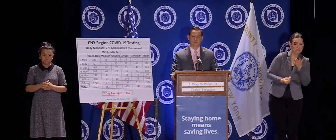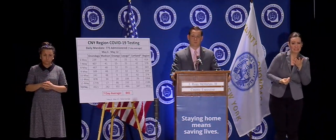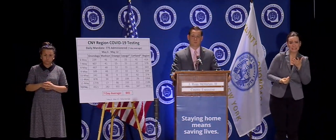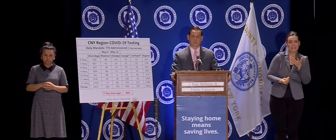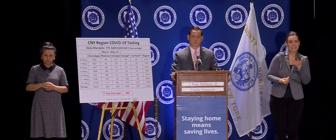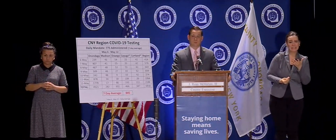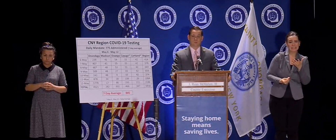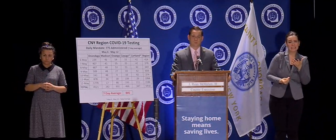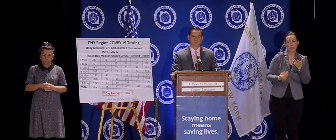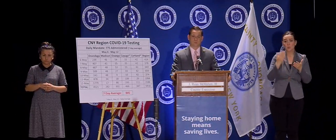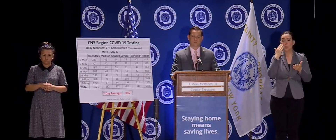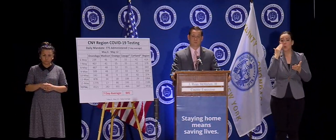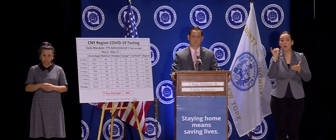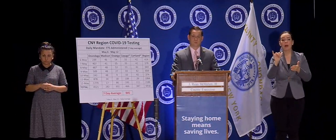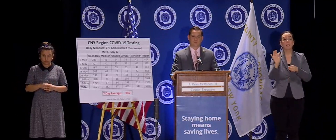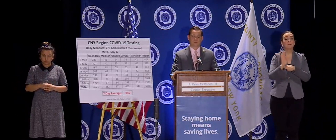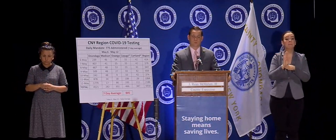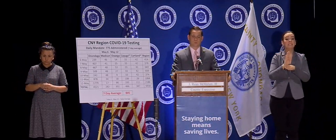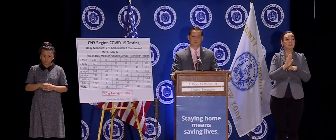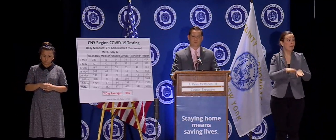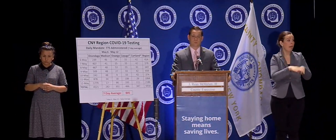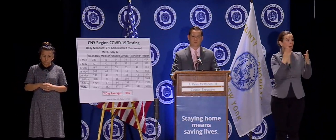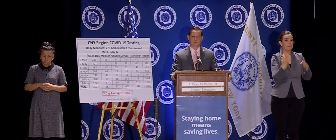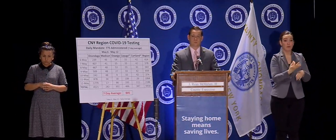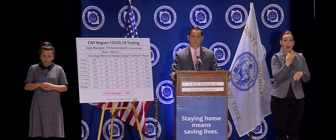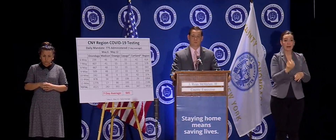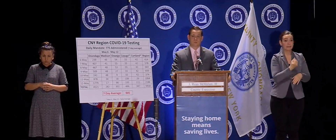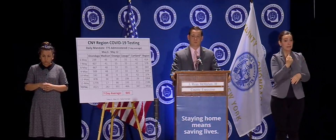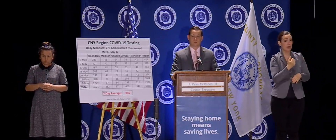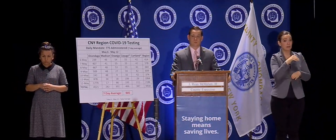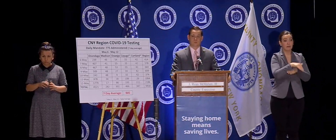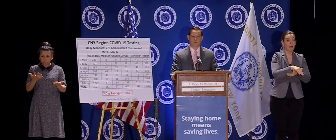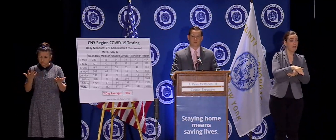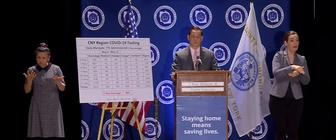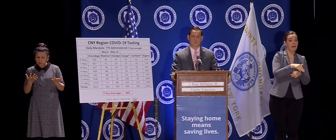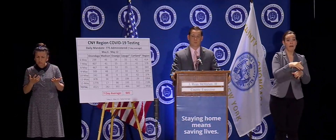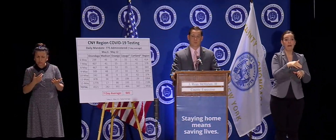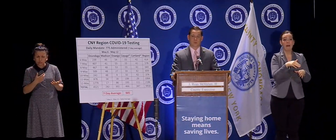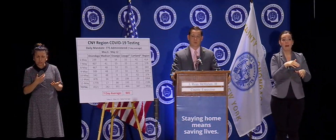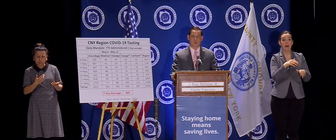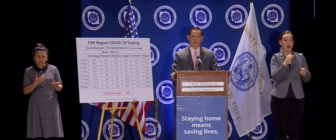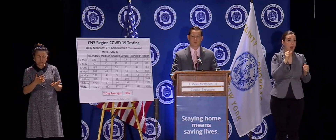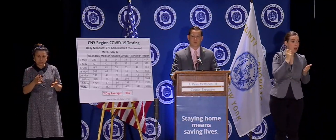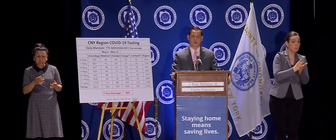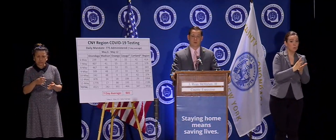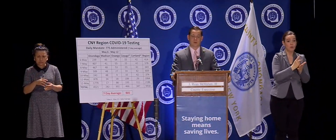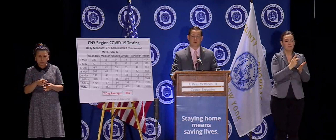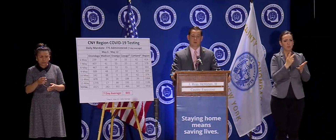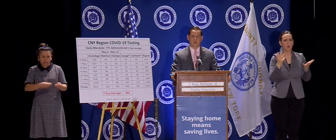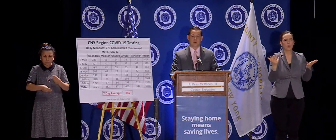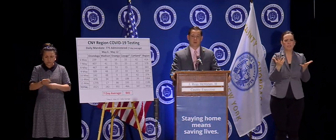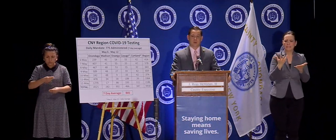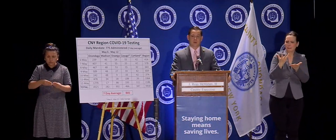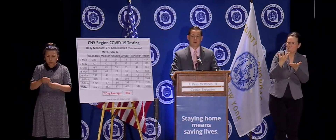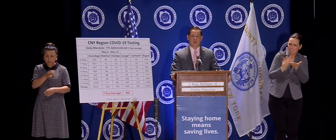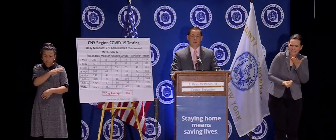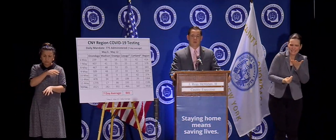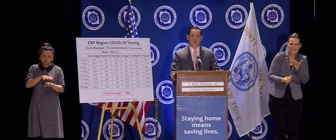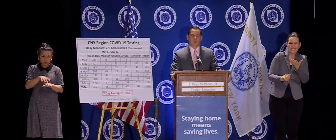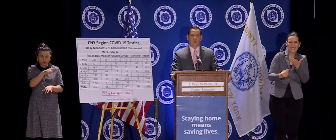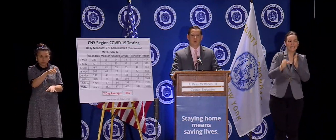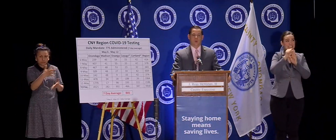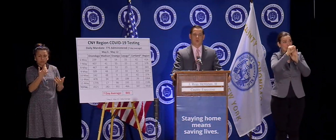itching to open Friday night, Saturday, whatever it is, assuming the state gives clearance, what's still missing from the state to